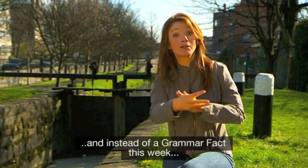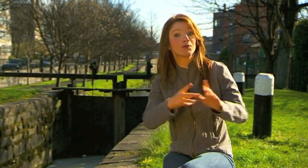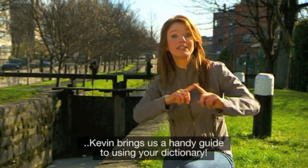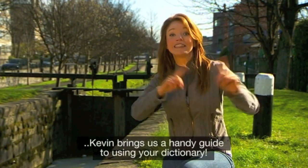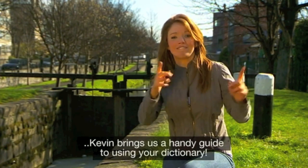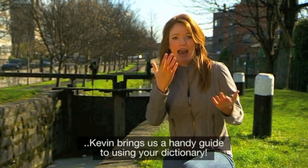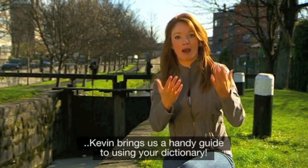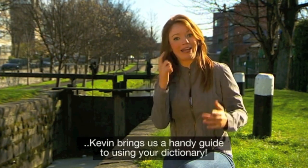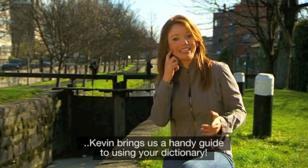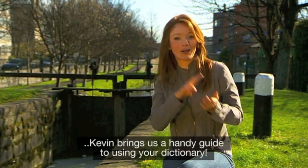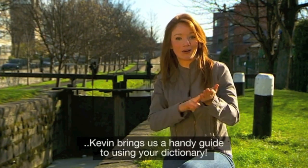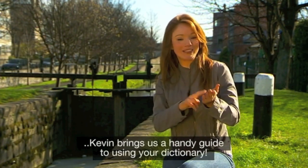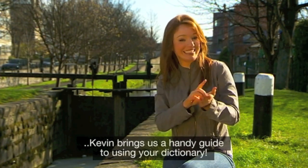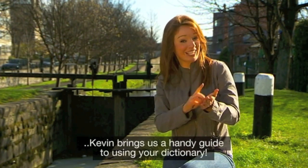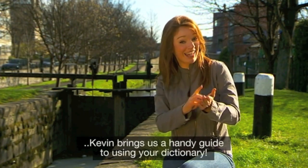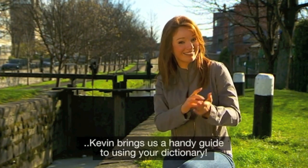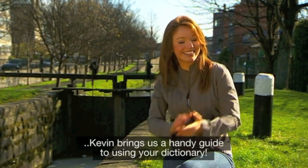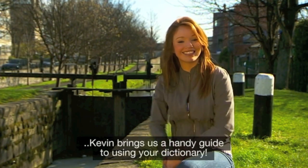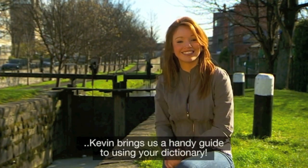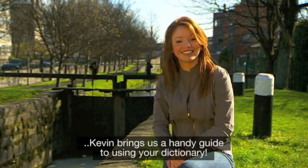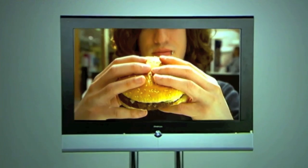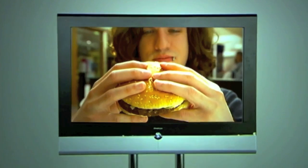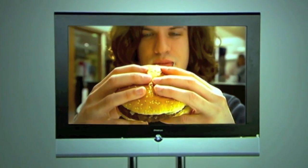us a handy guide to using your dictionary.